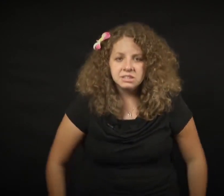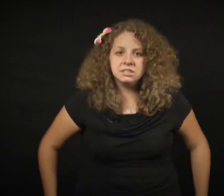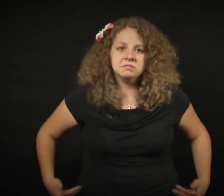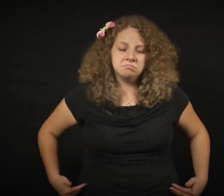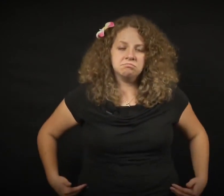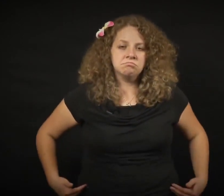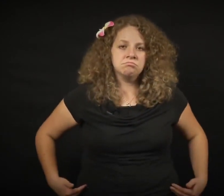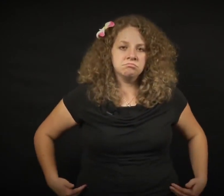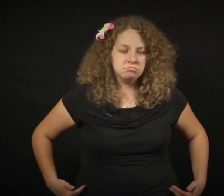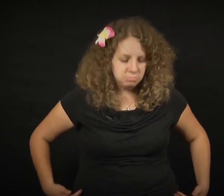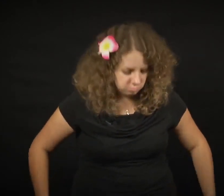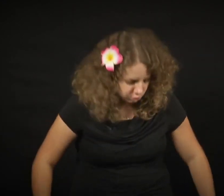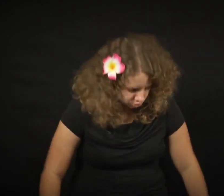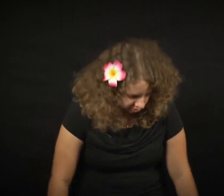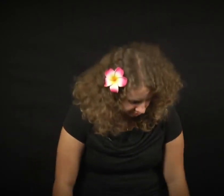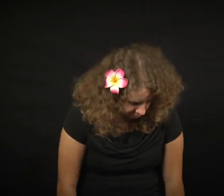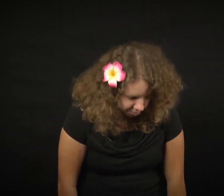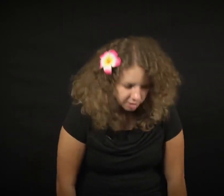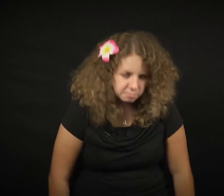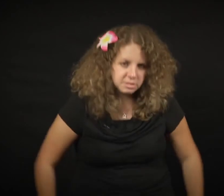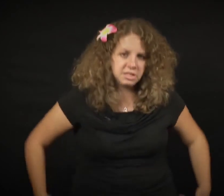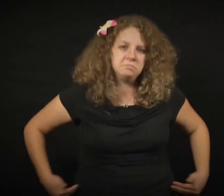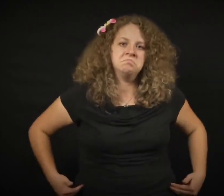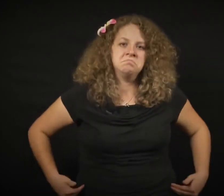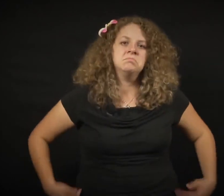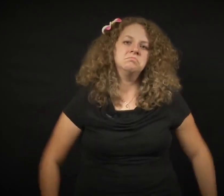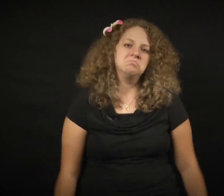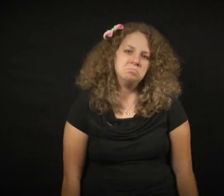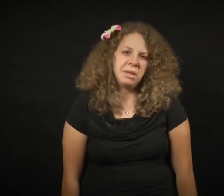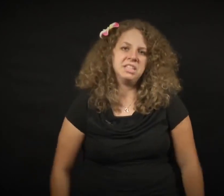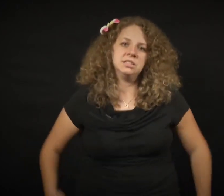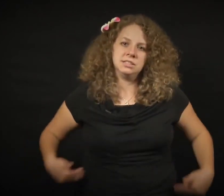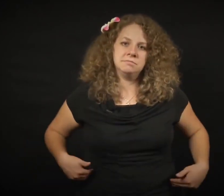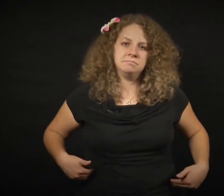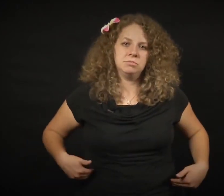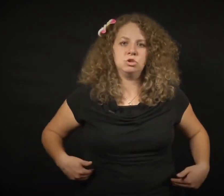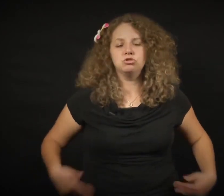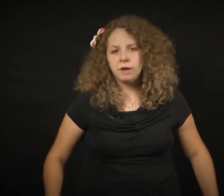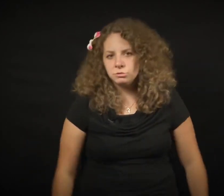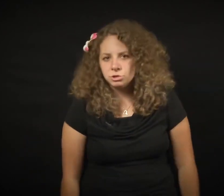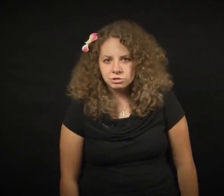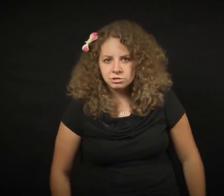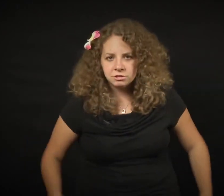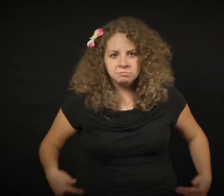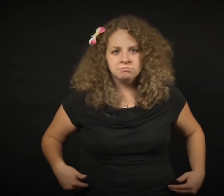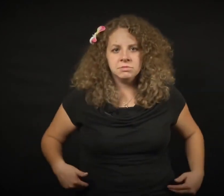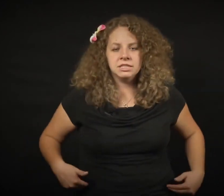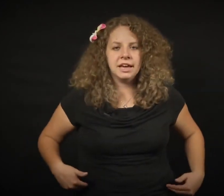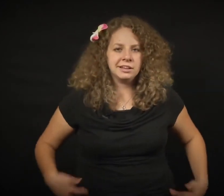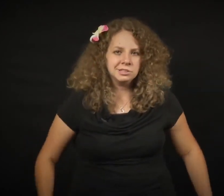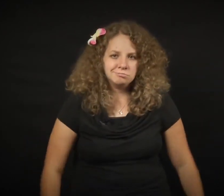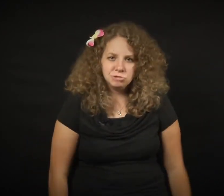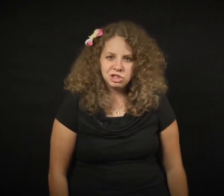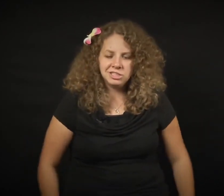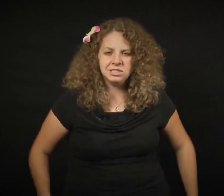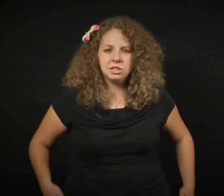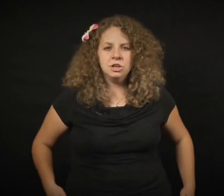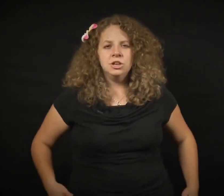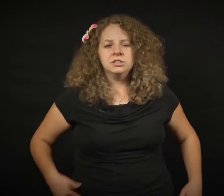Pants, usually from the bottom to here. Pants, or trousers, slacks, jeans.